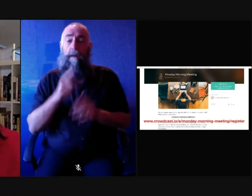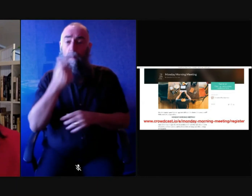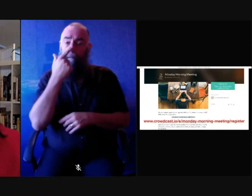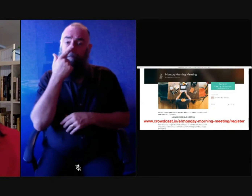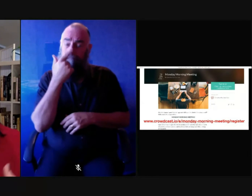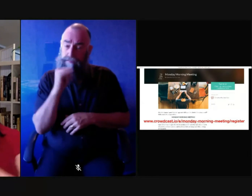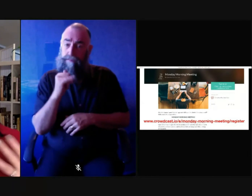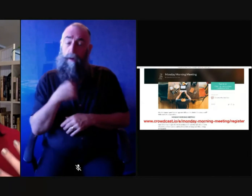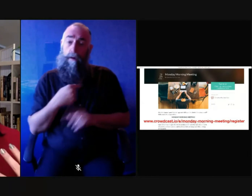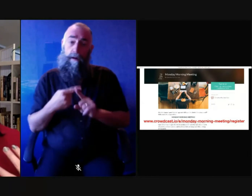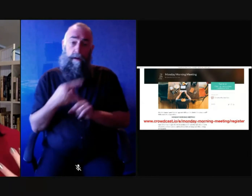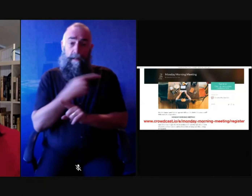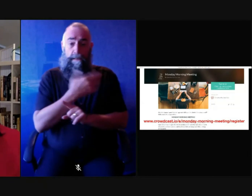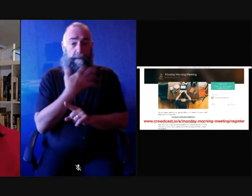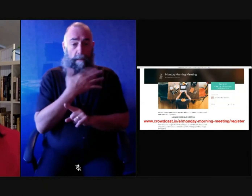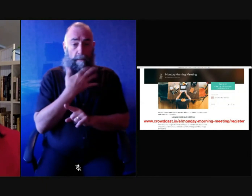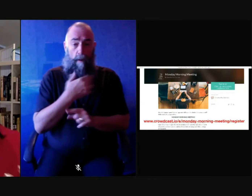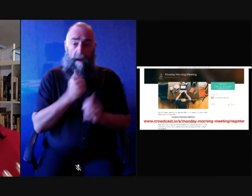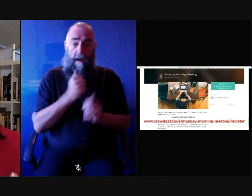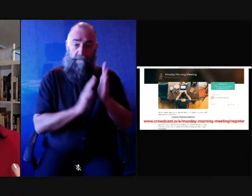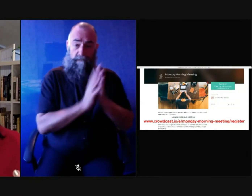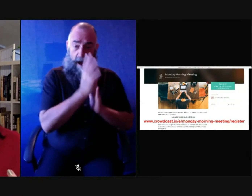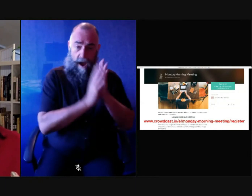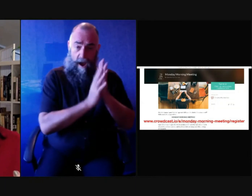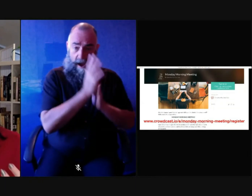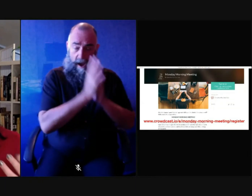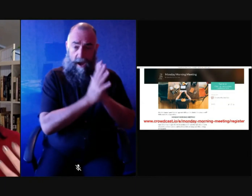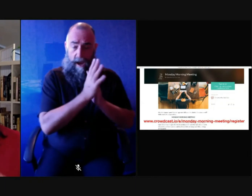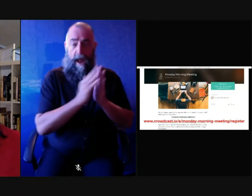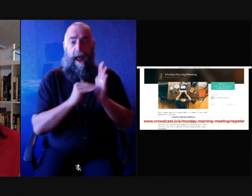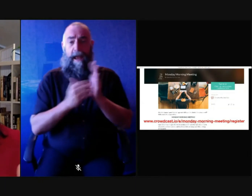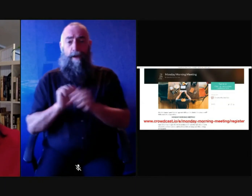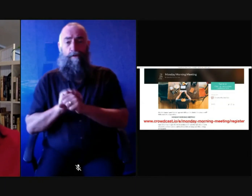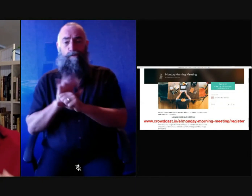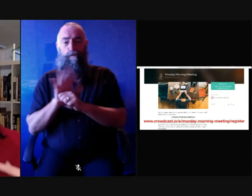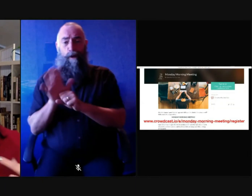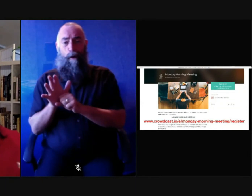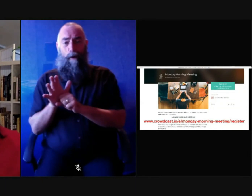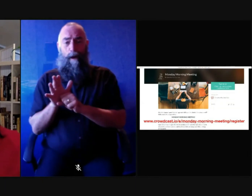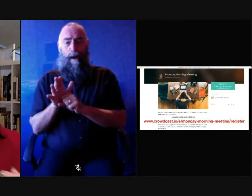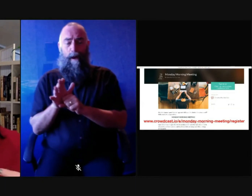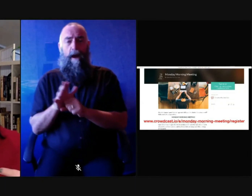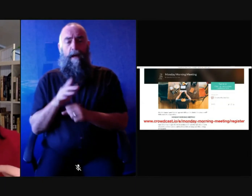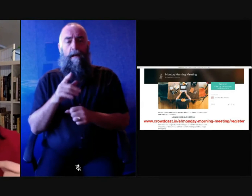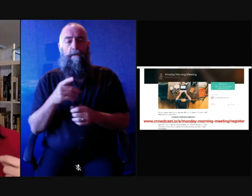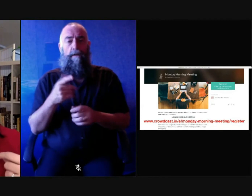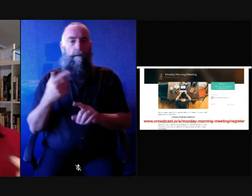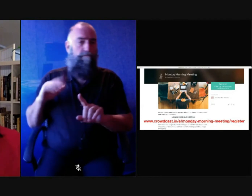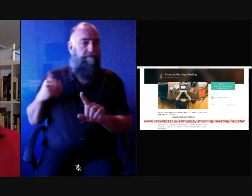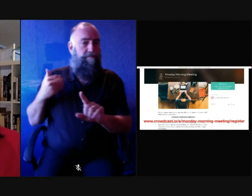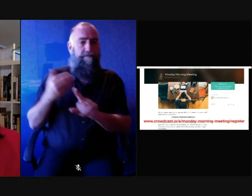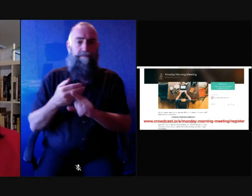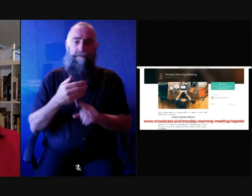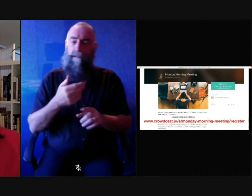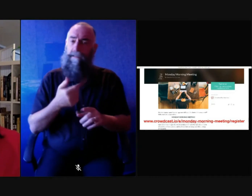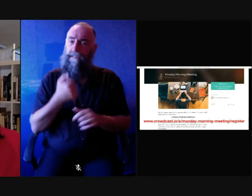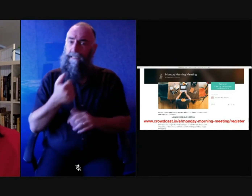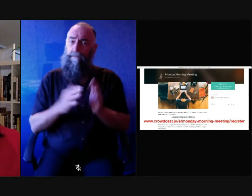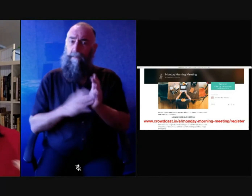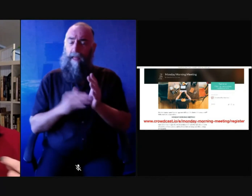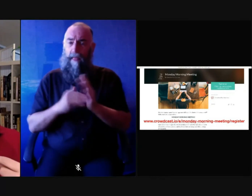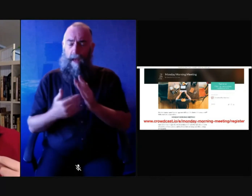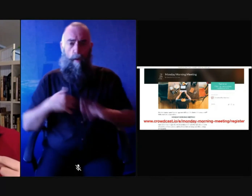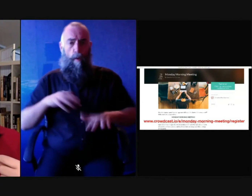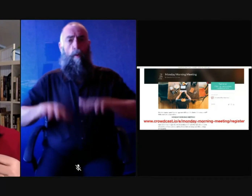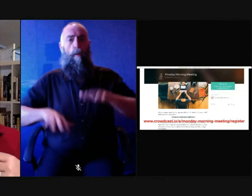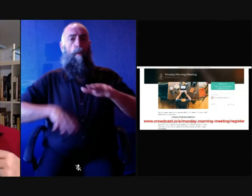crisis, so we've been on high alert for a long time now, and sometimes it's hard to tell the difference between what's really important,